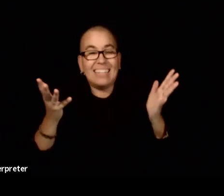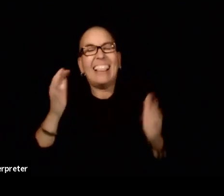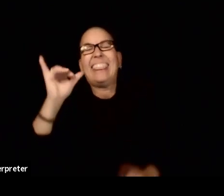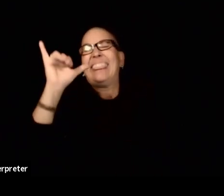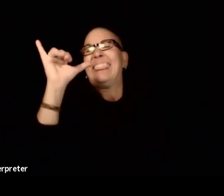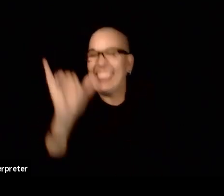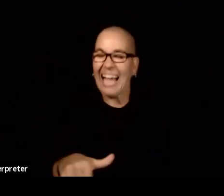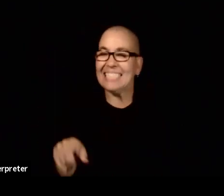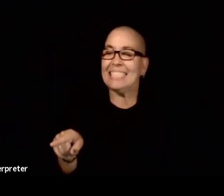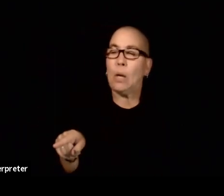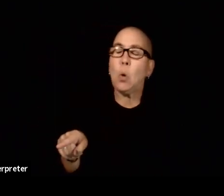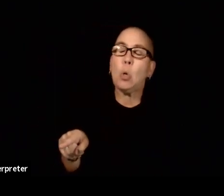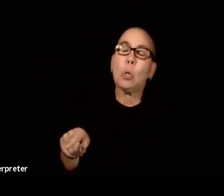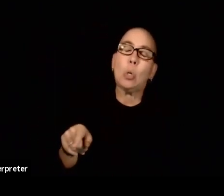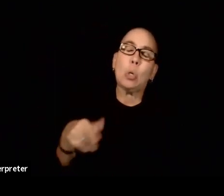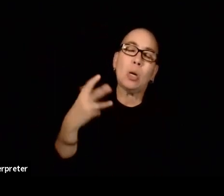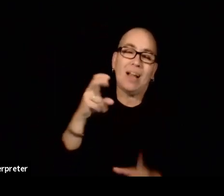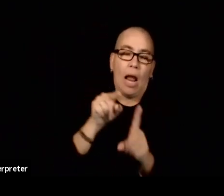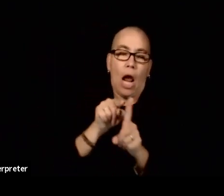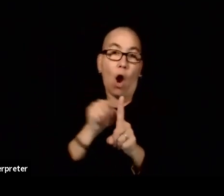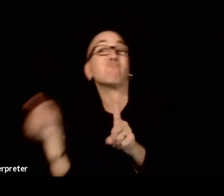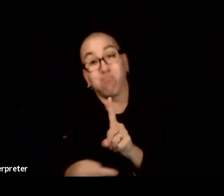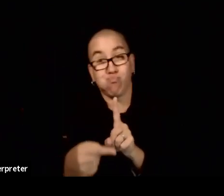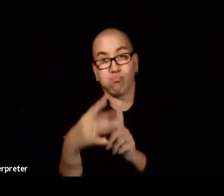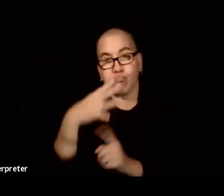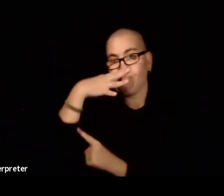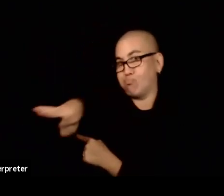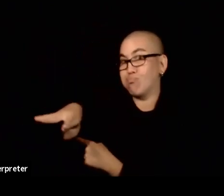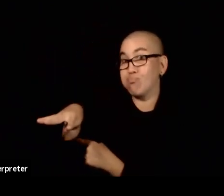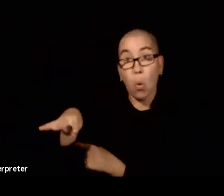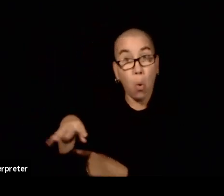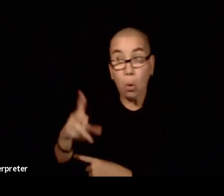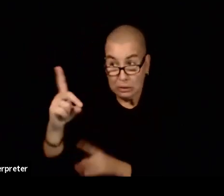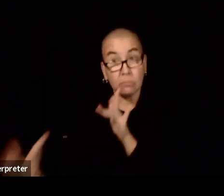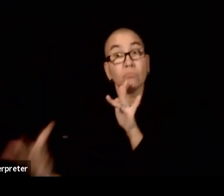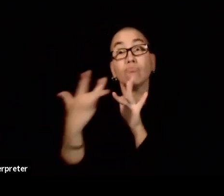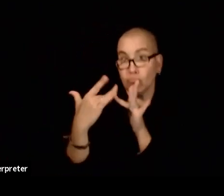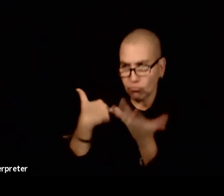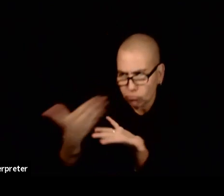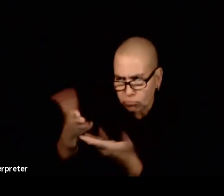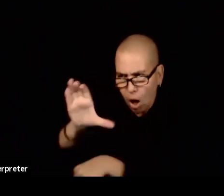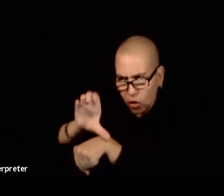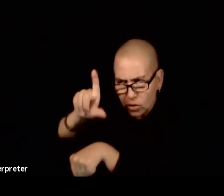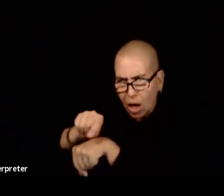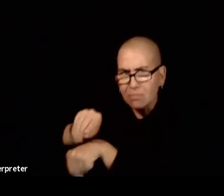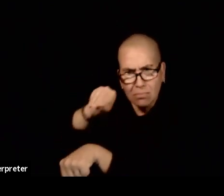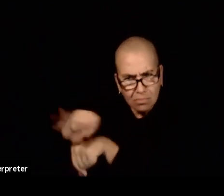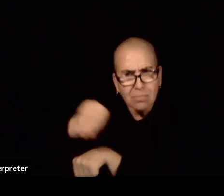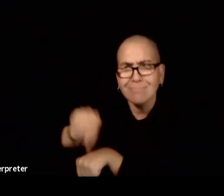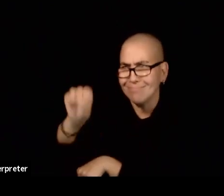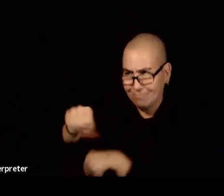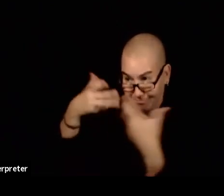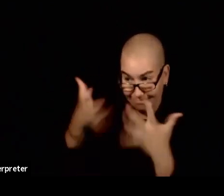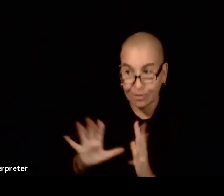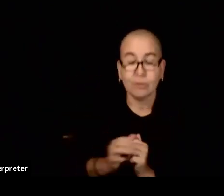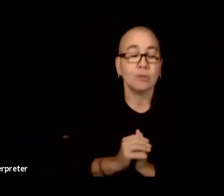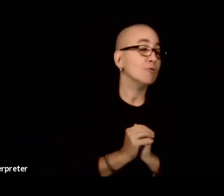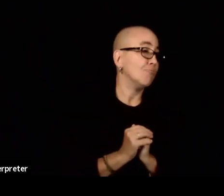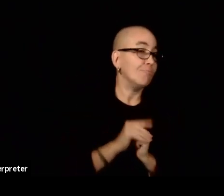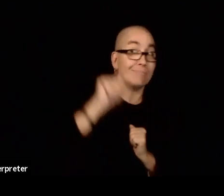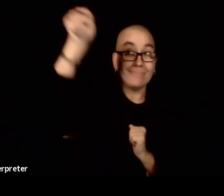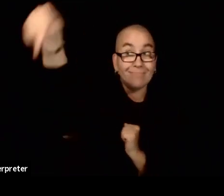had been some conversations, but what actually happened apart from any